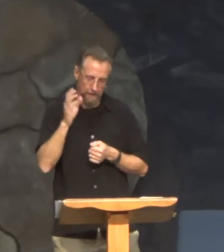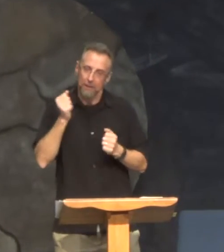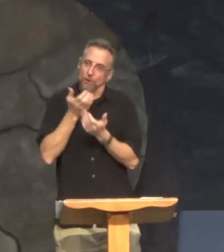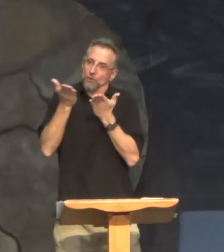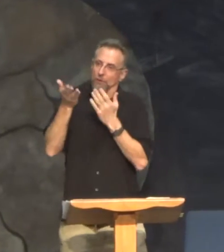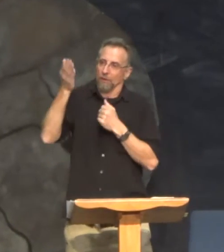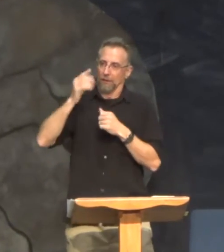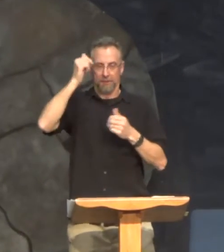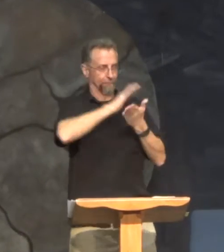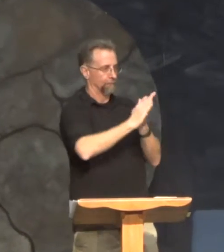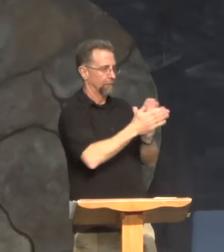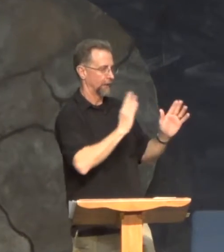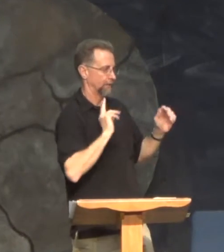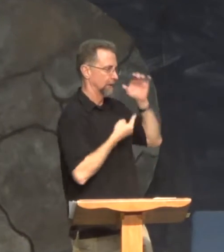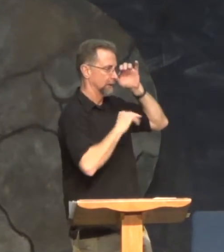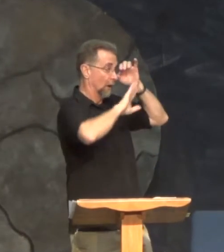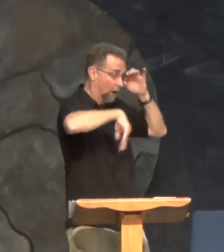We must love God and serve Him